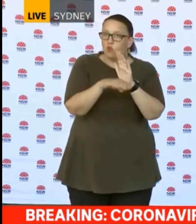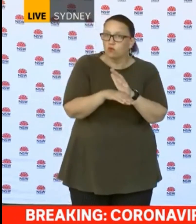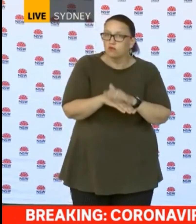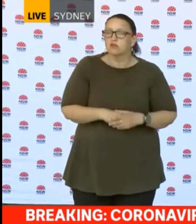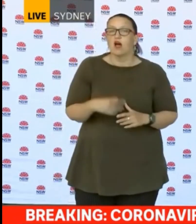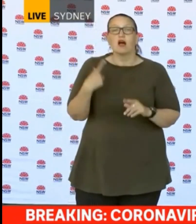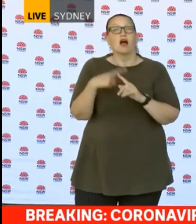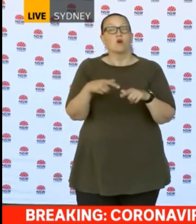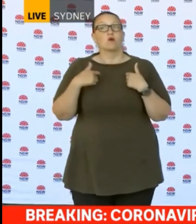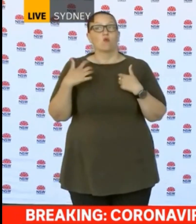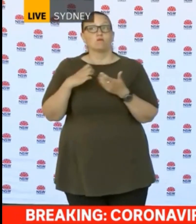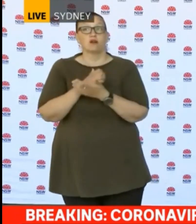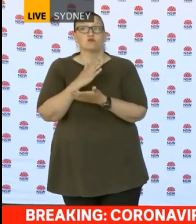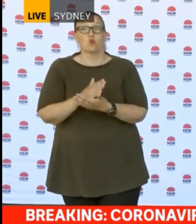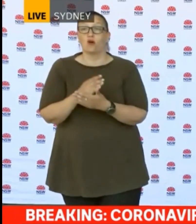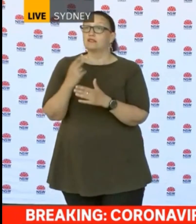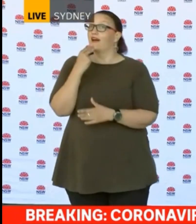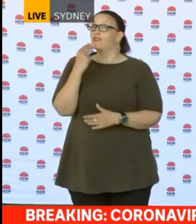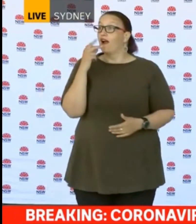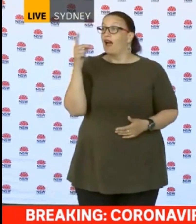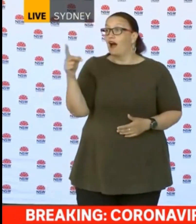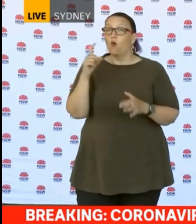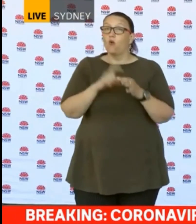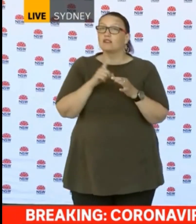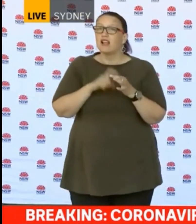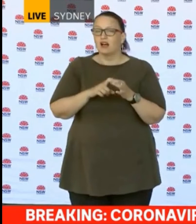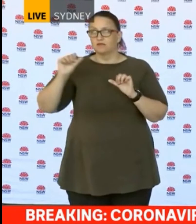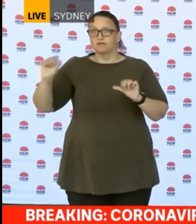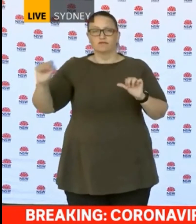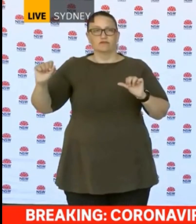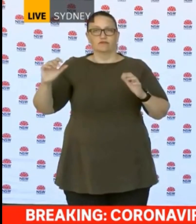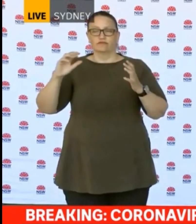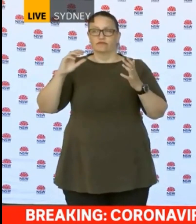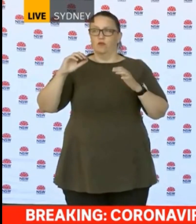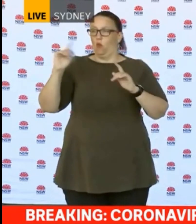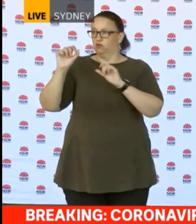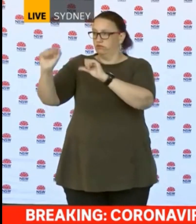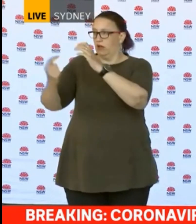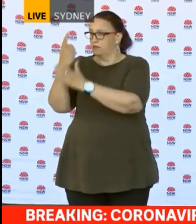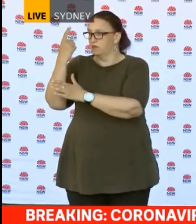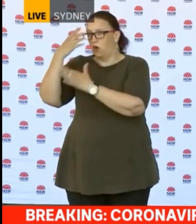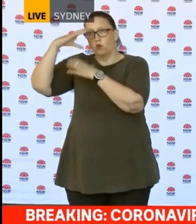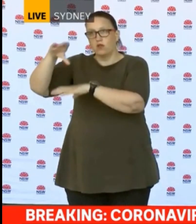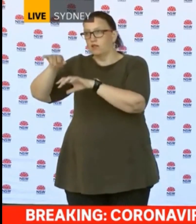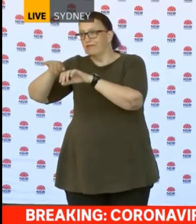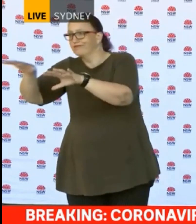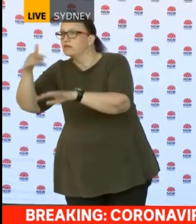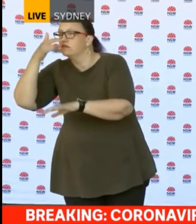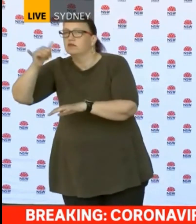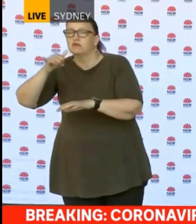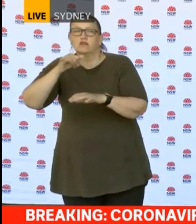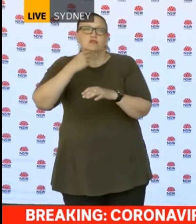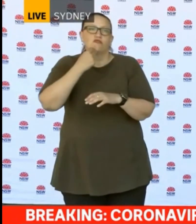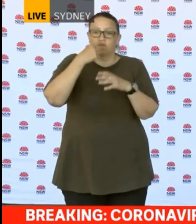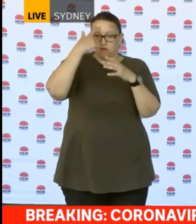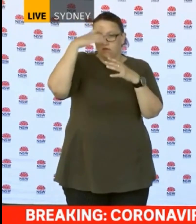learn any lessons from both South Australia or Queensland that comes out of quarantine breaches. I think that